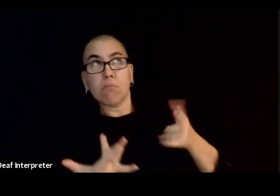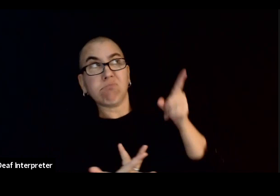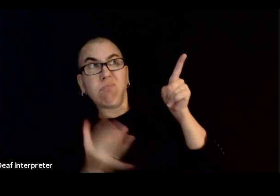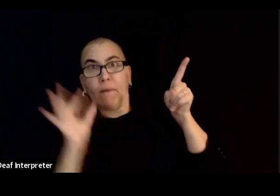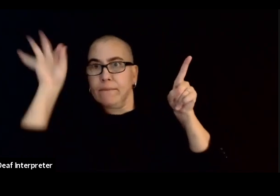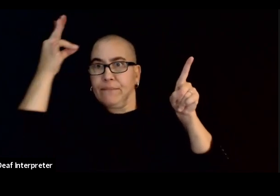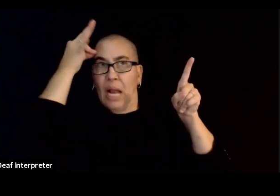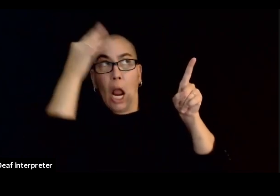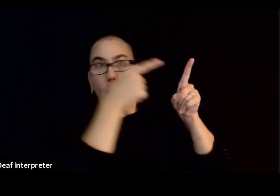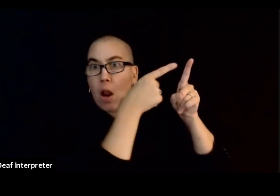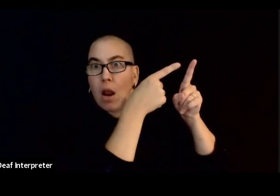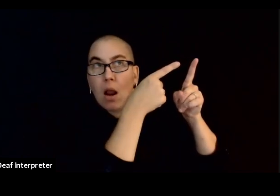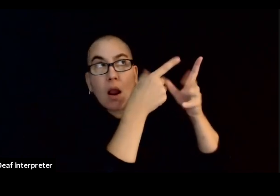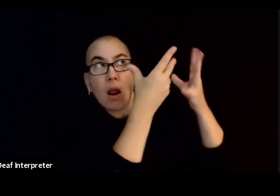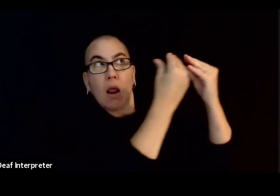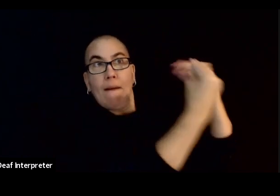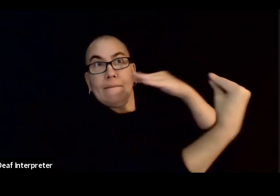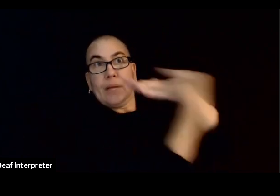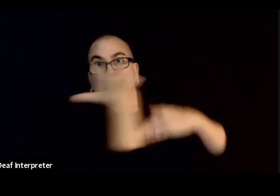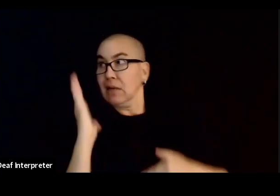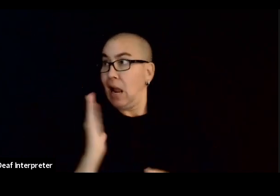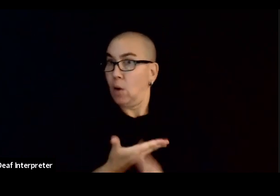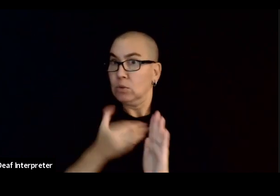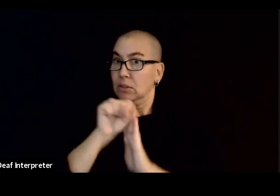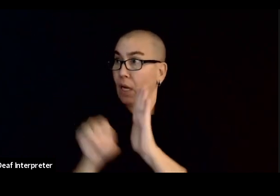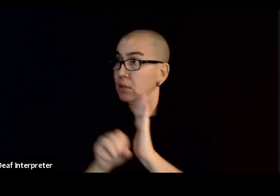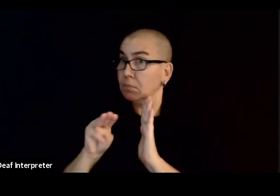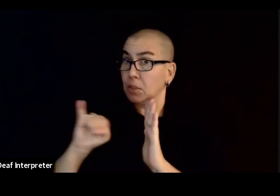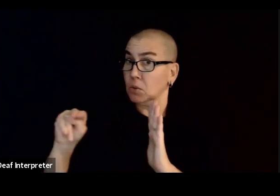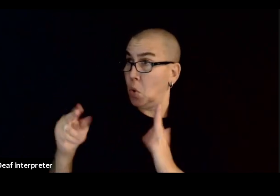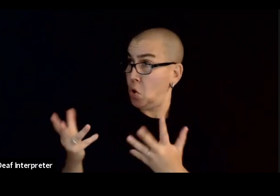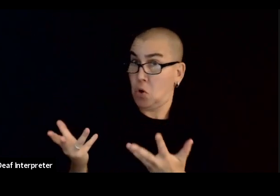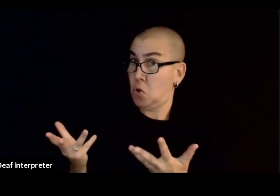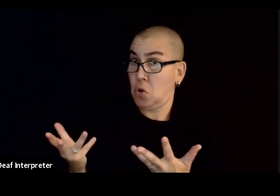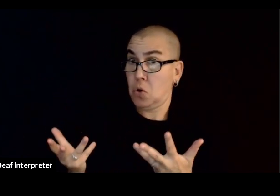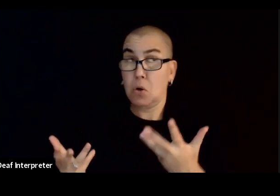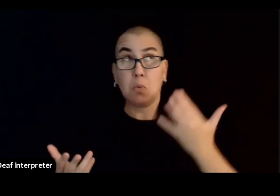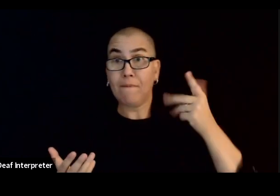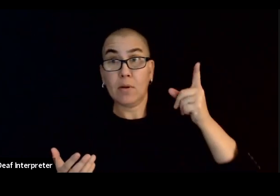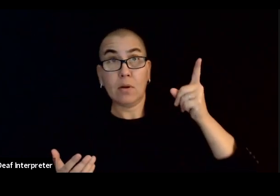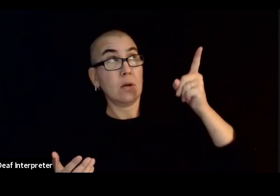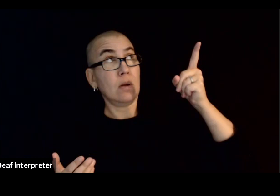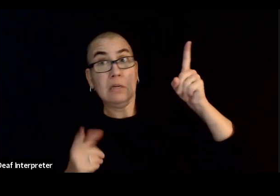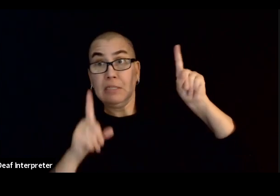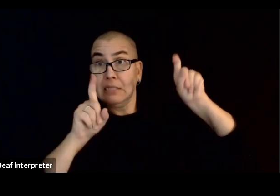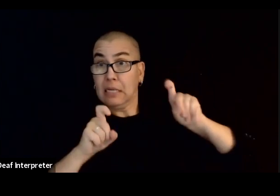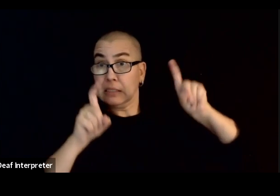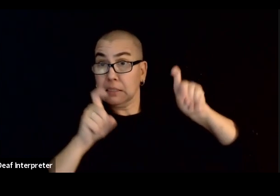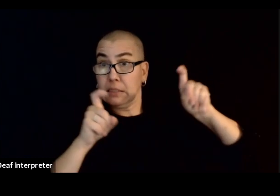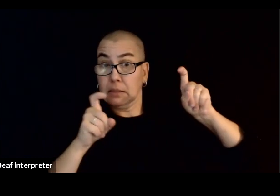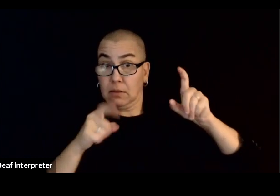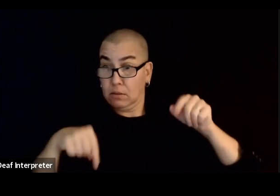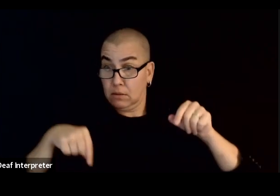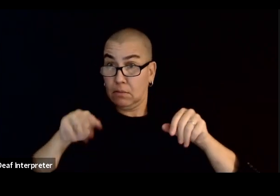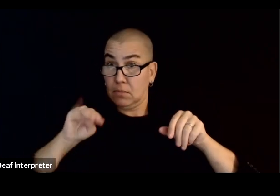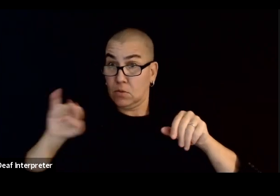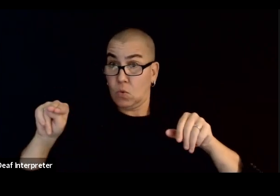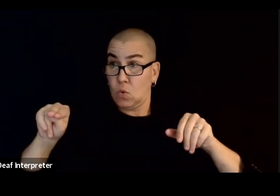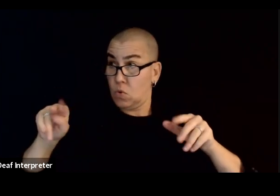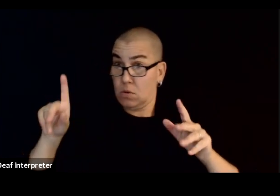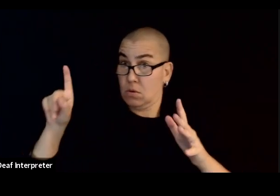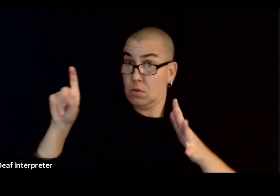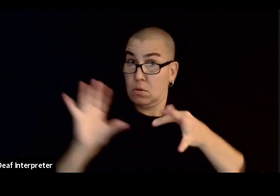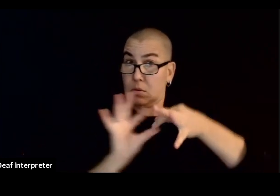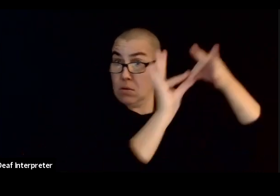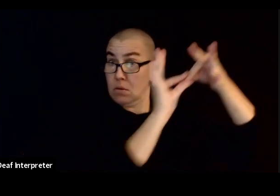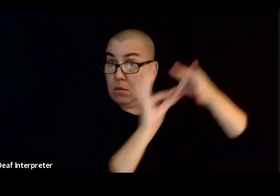you know, if it's a case of more tests that would be coming to Minnesota, I mean, is that the solution to getting